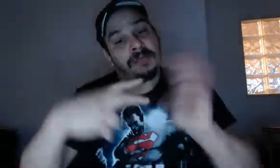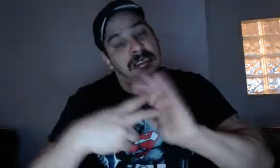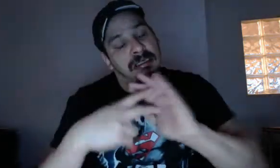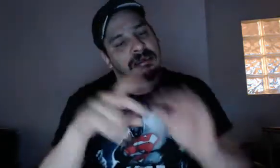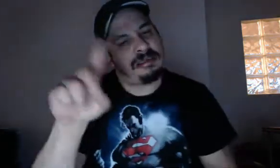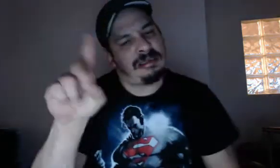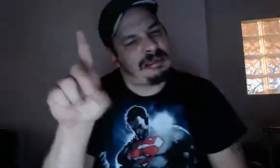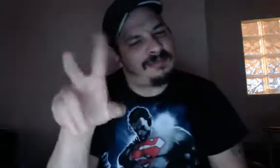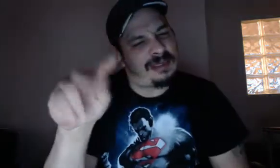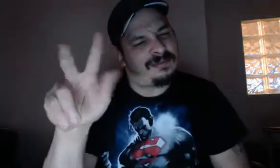Pulls you back into your lane.